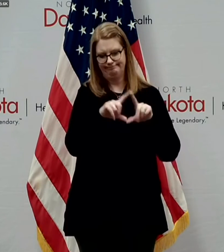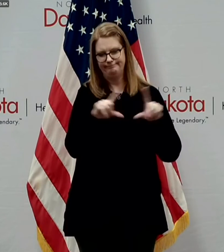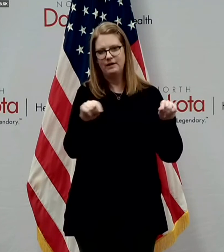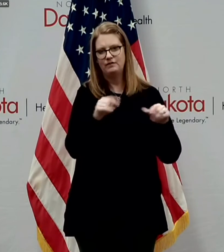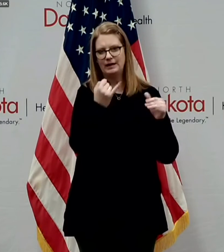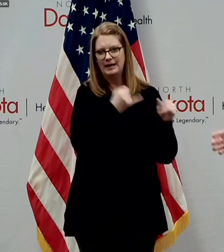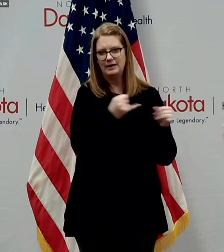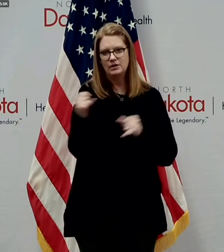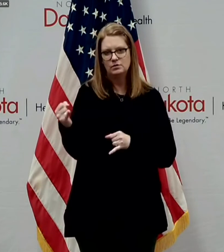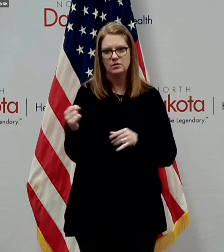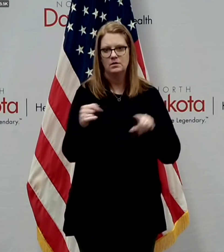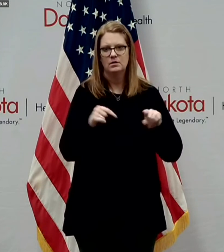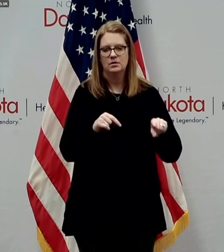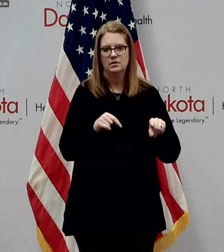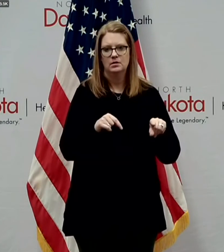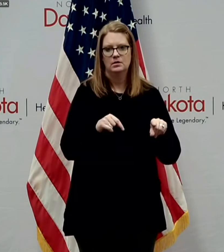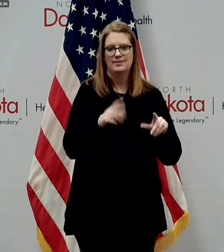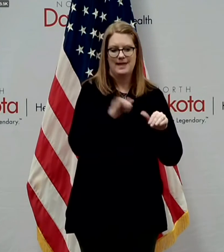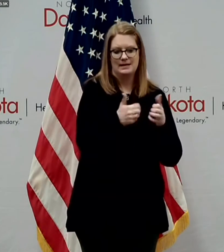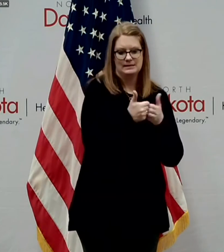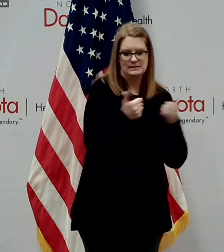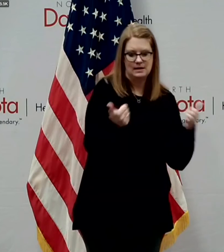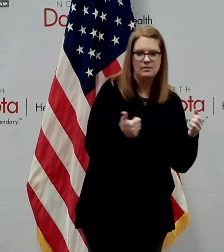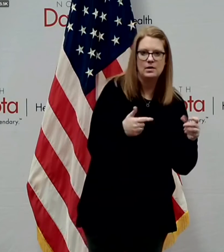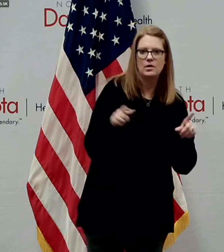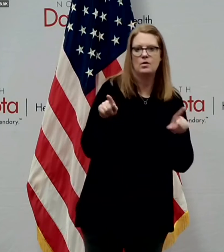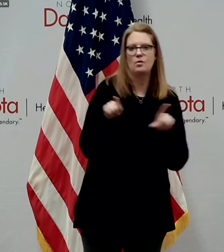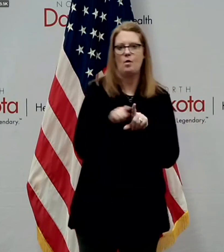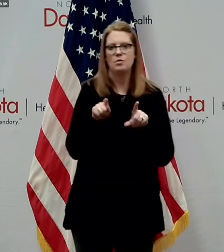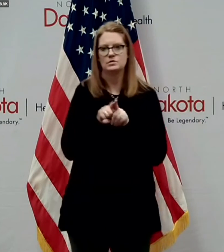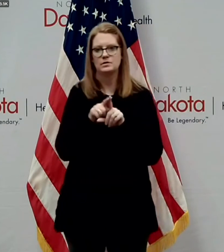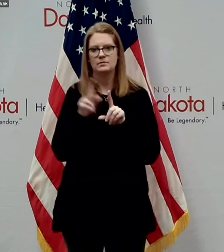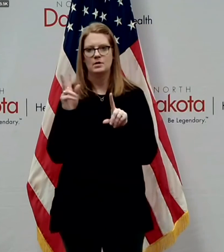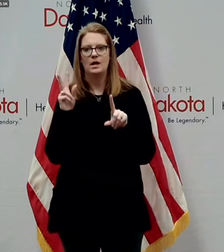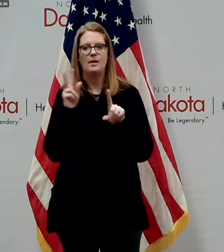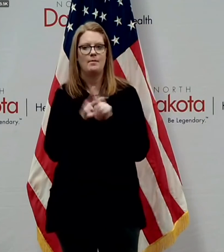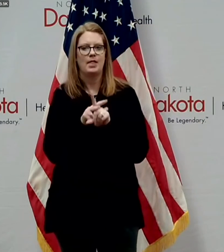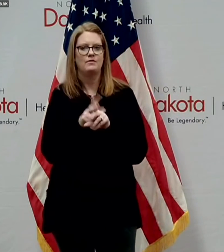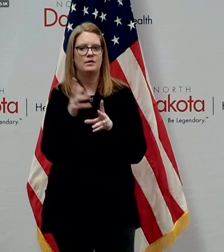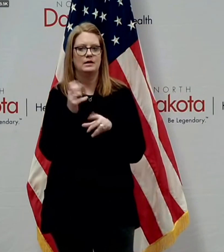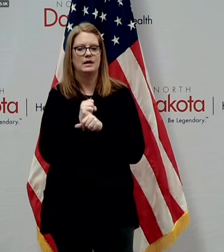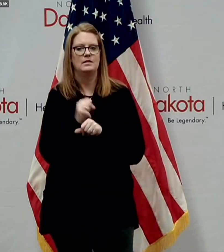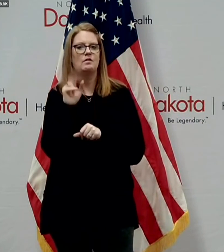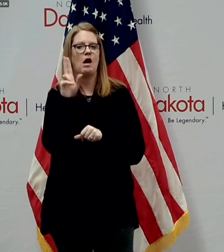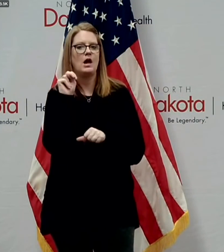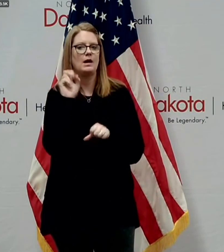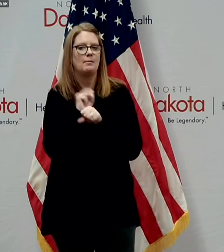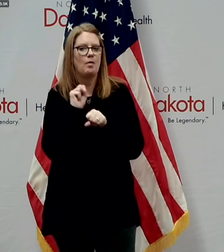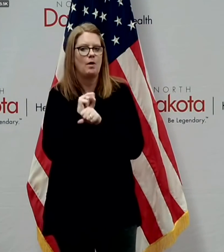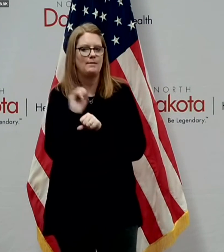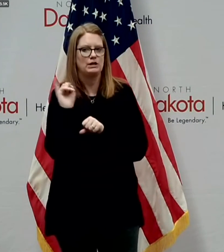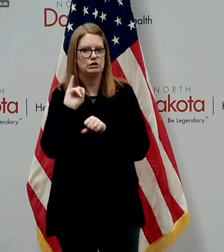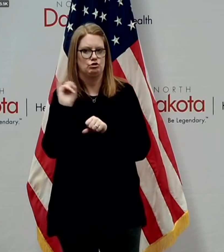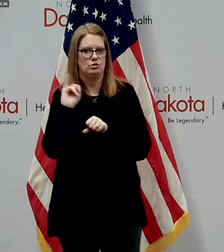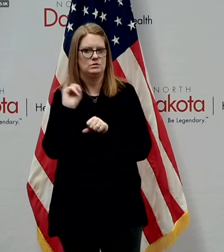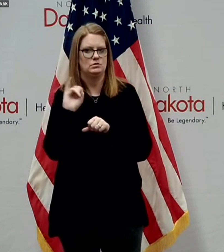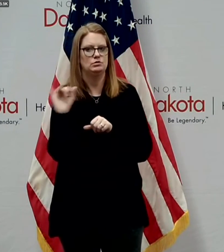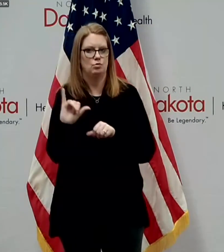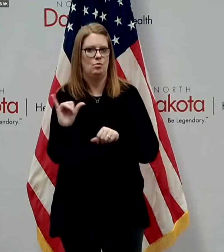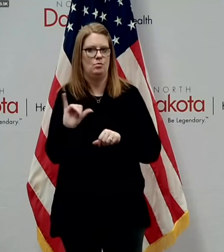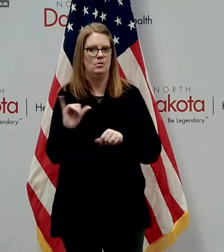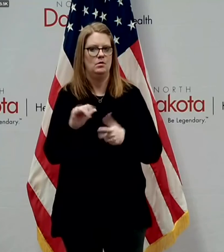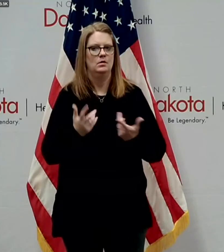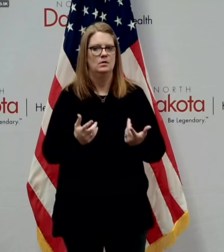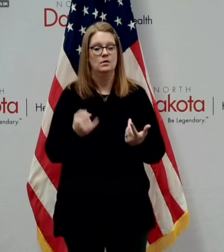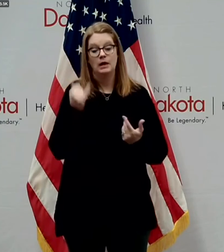individual, separate from that, could also be apply for and receive the unemployment insurance that we've talked about. If